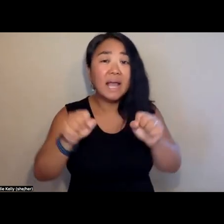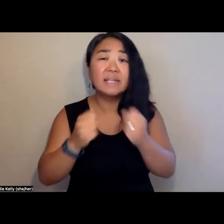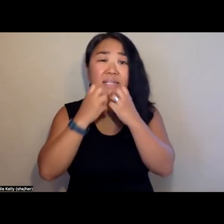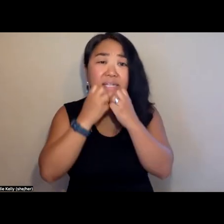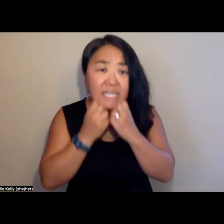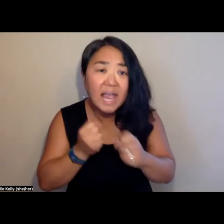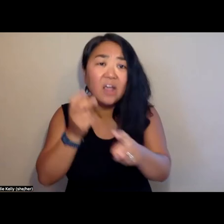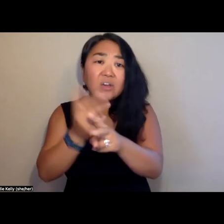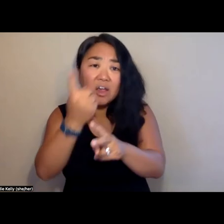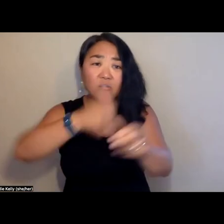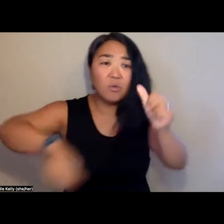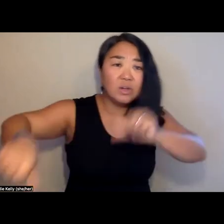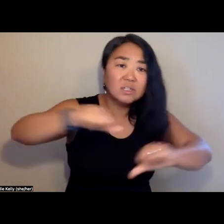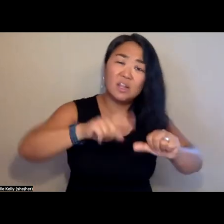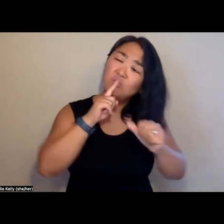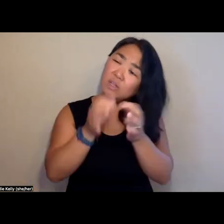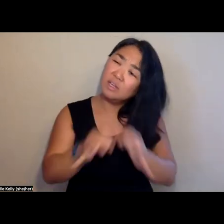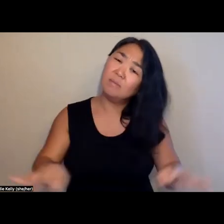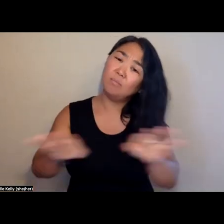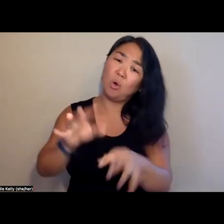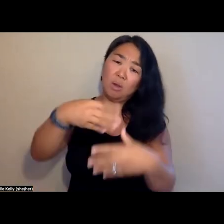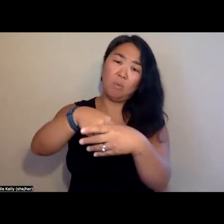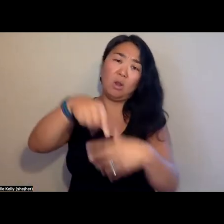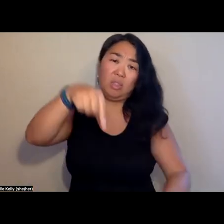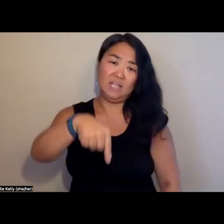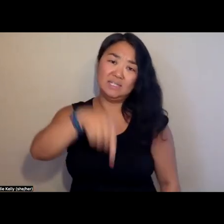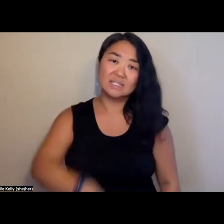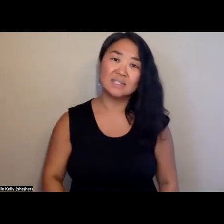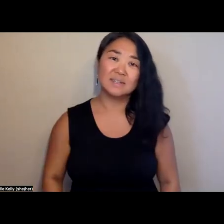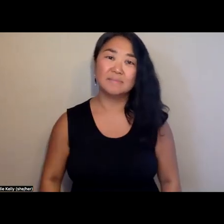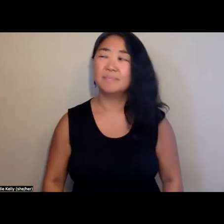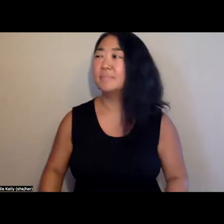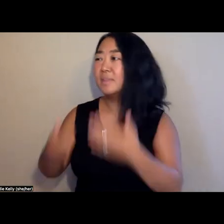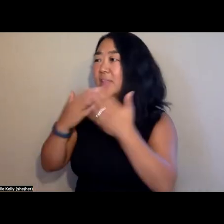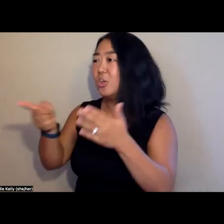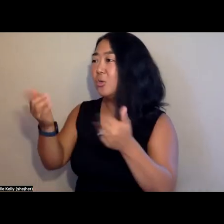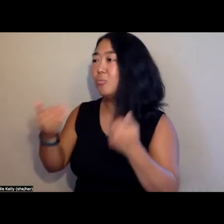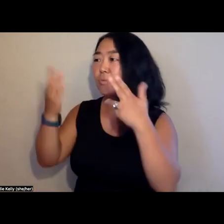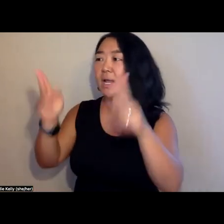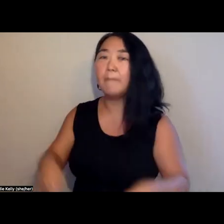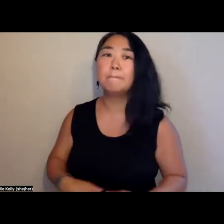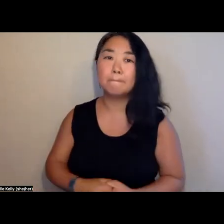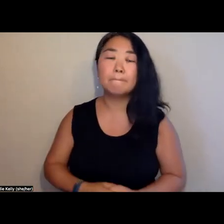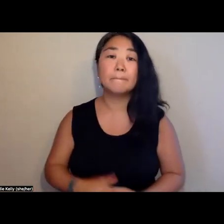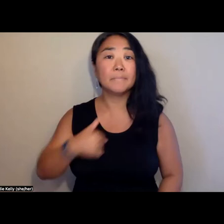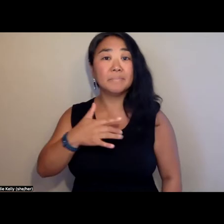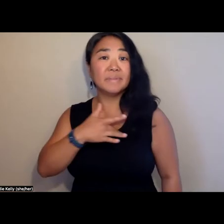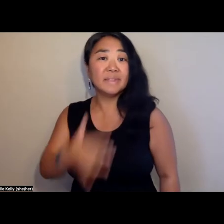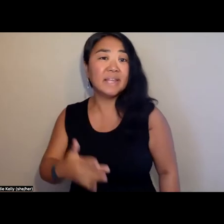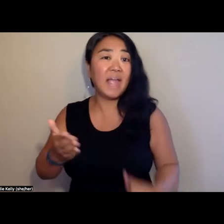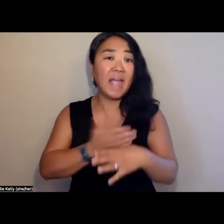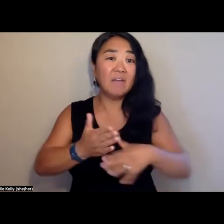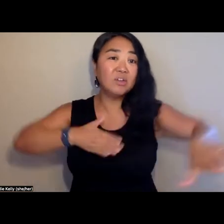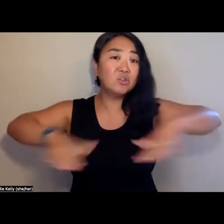other. And that's a really important part of this. Yeah, thanks for bringing that up, Bonnie. We usually end up average walking at